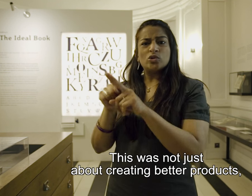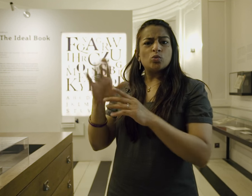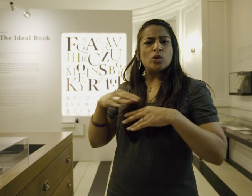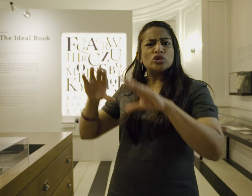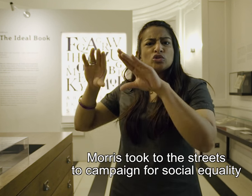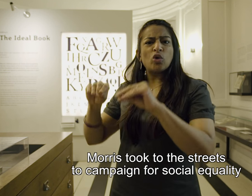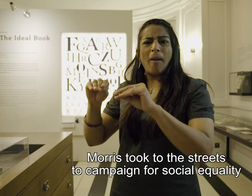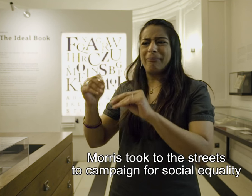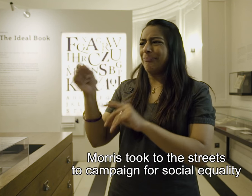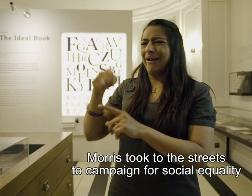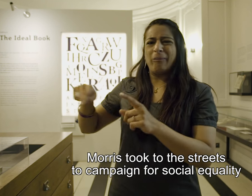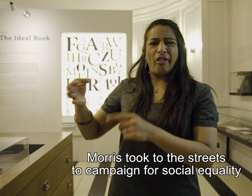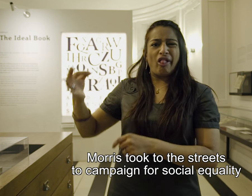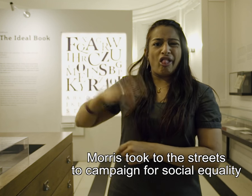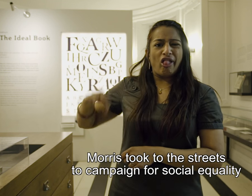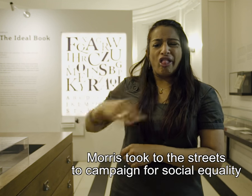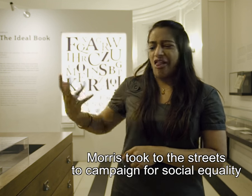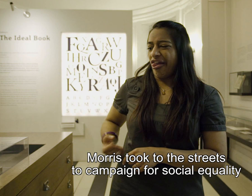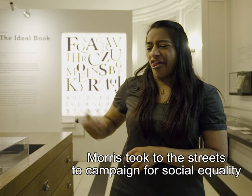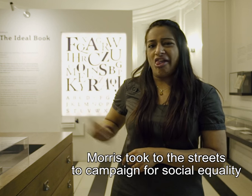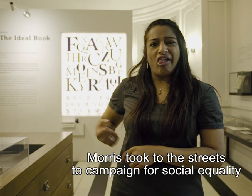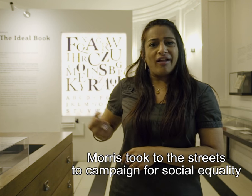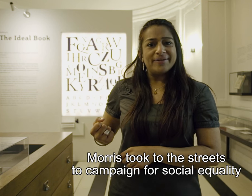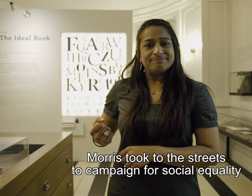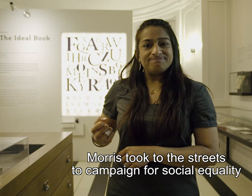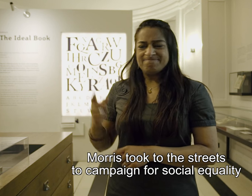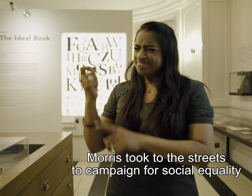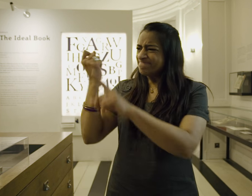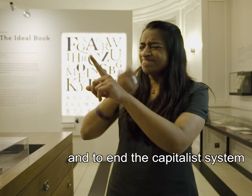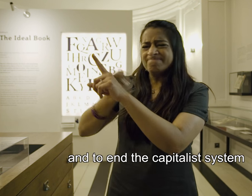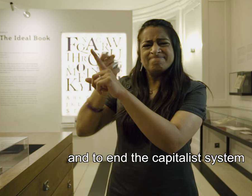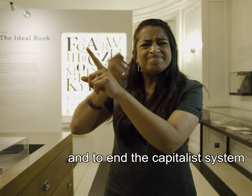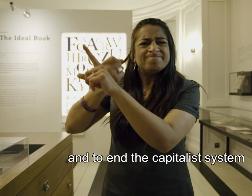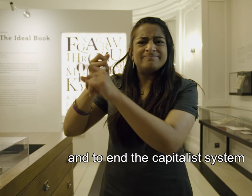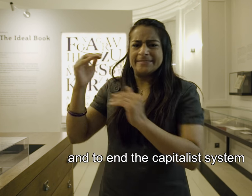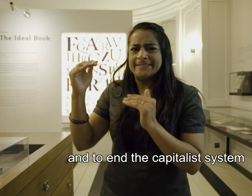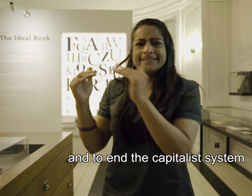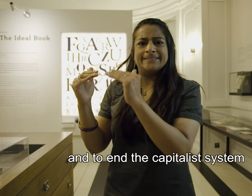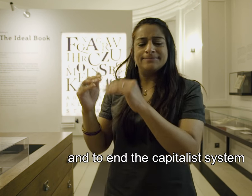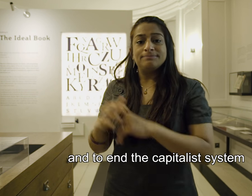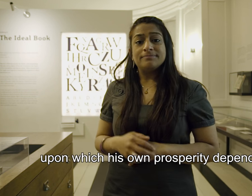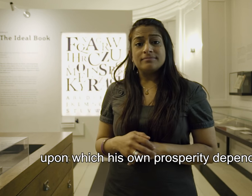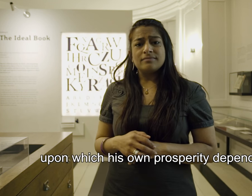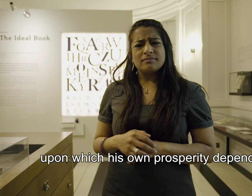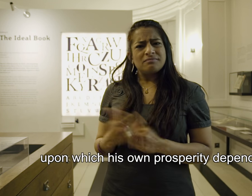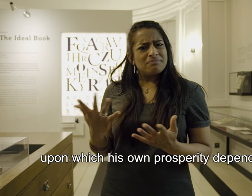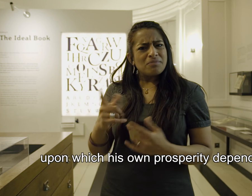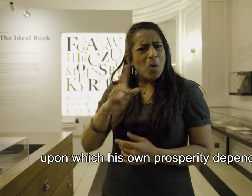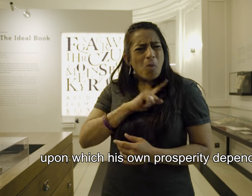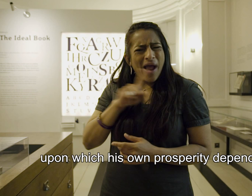Morris took to the streets to campaign for social equality and to end the capitalist system upon which his own prosperity